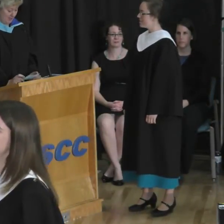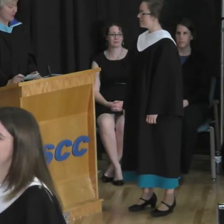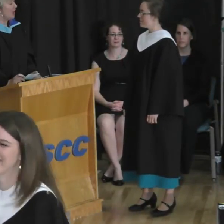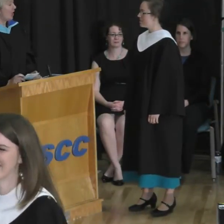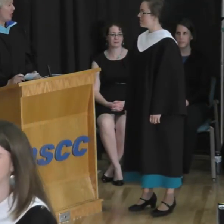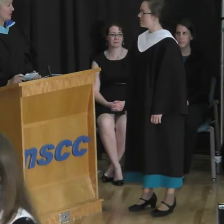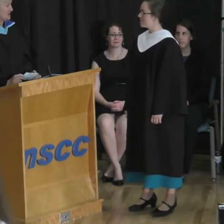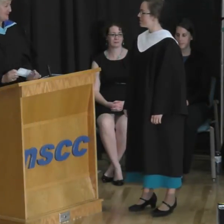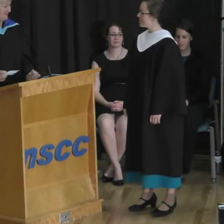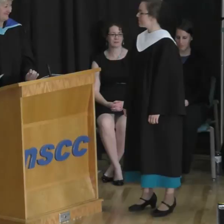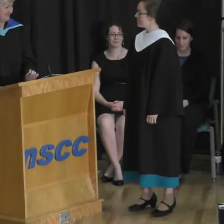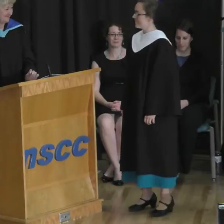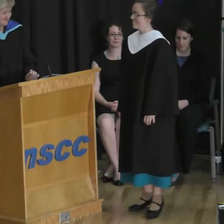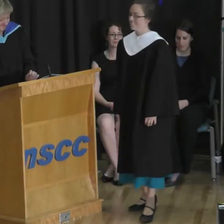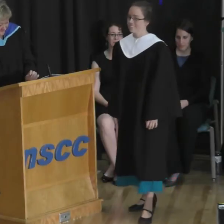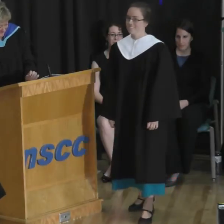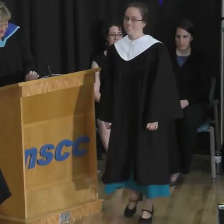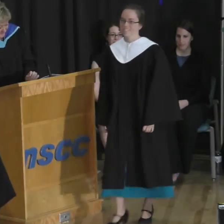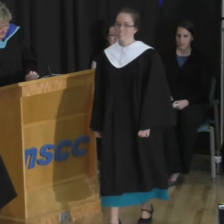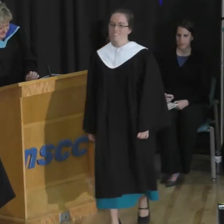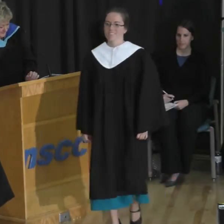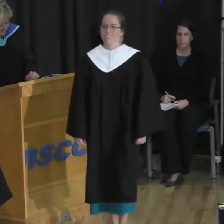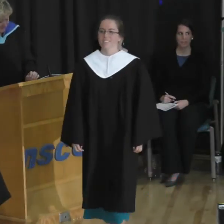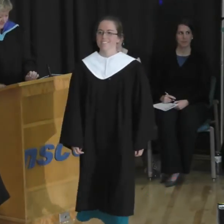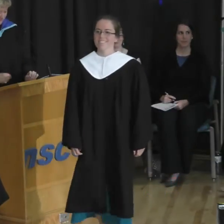Janelle Penner, Honors.